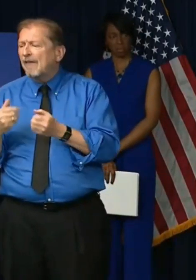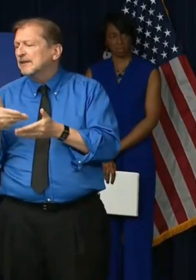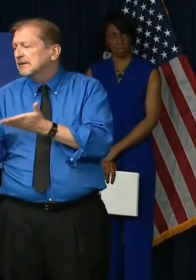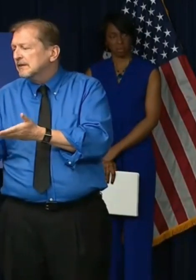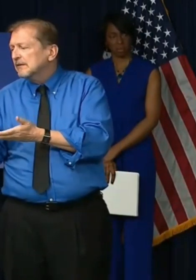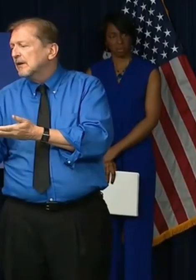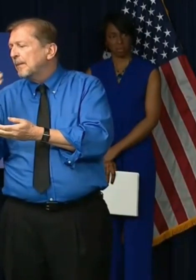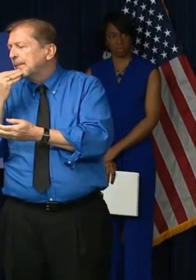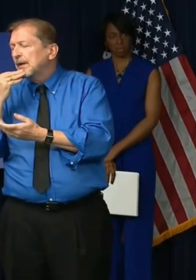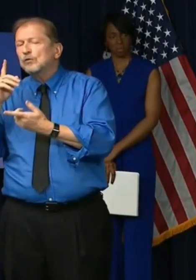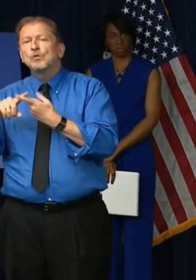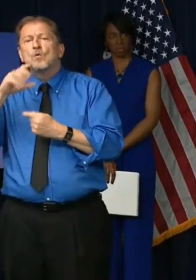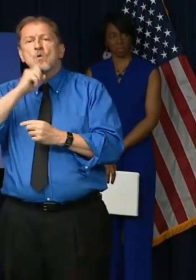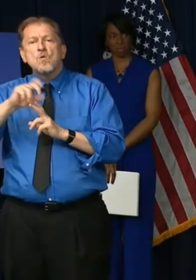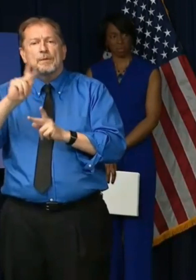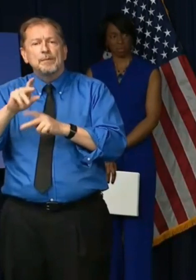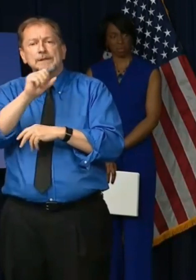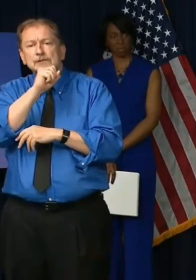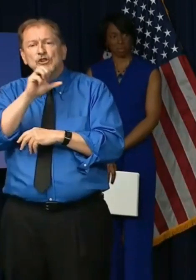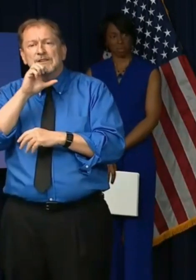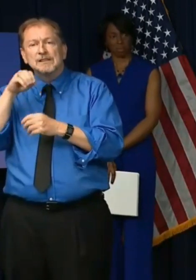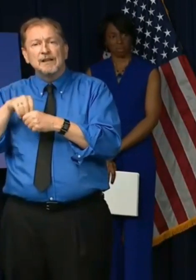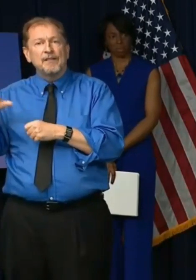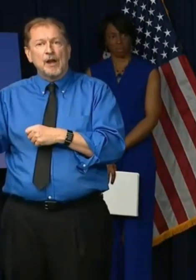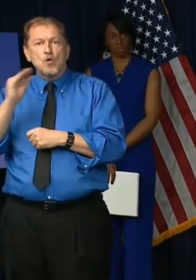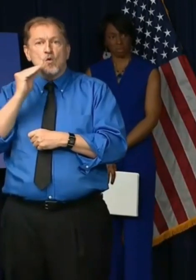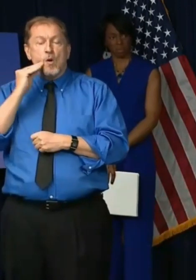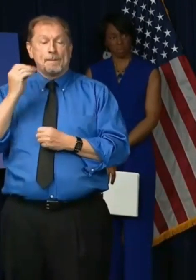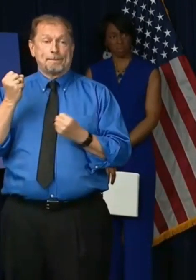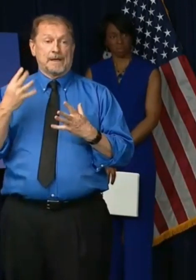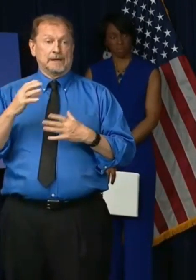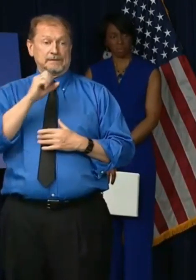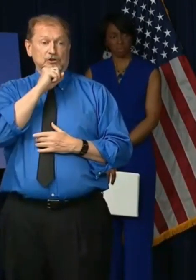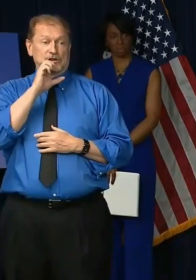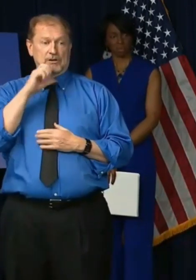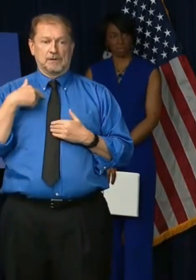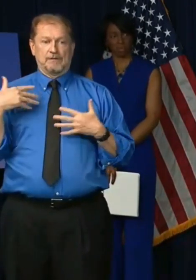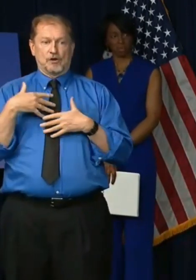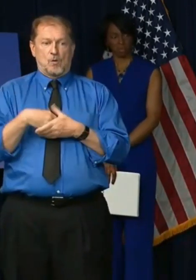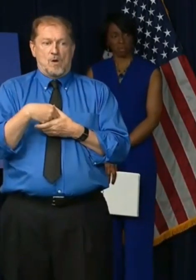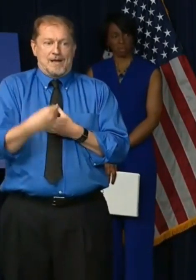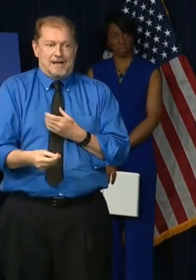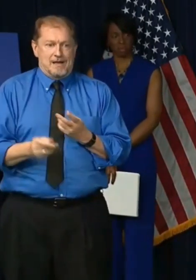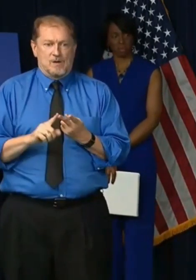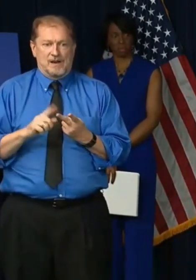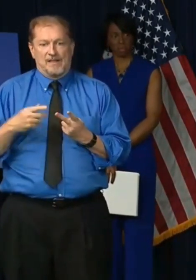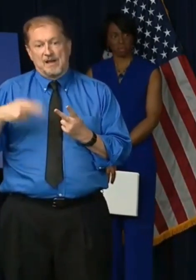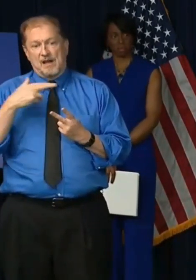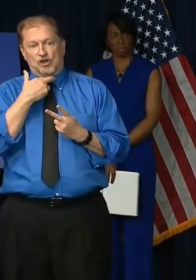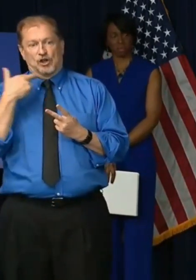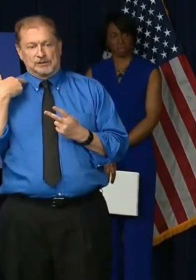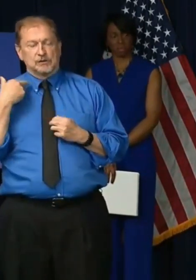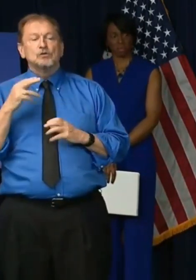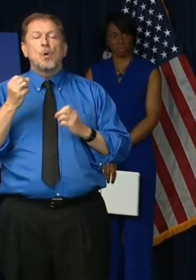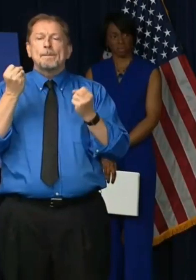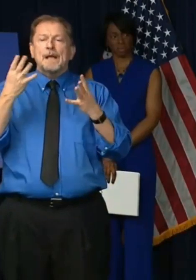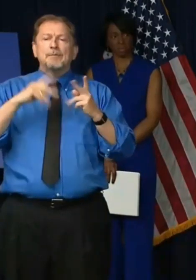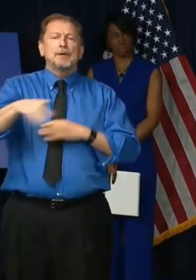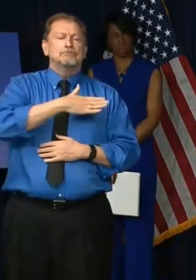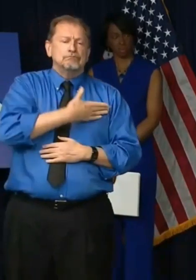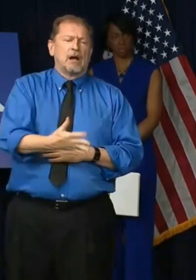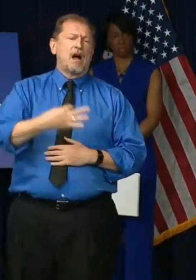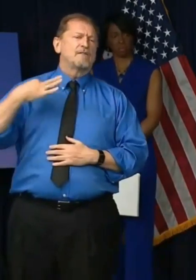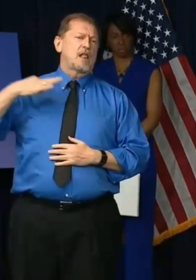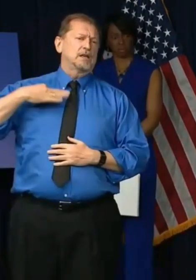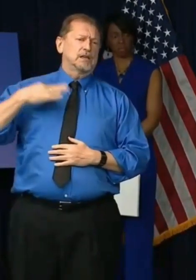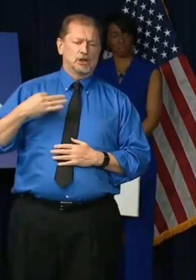homes because seniors are afraid sometimes to go out and certainly are vulnerable, and people are bringing meals and